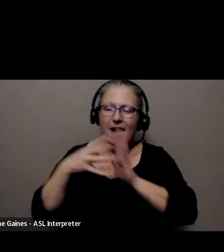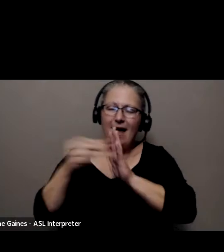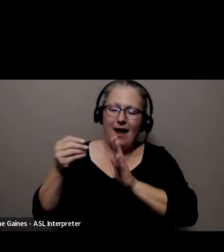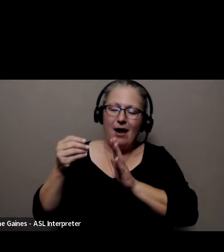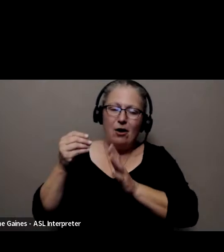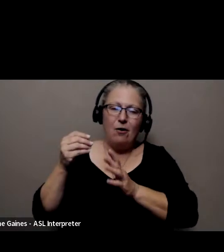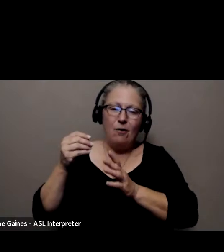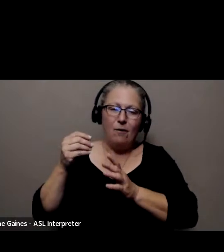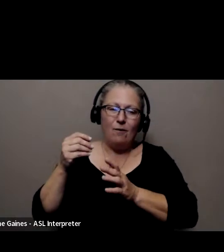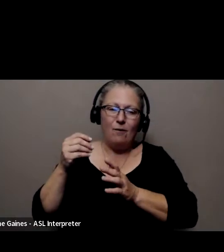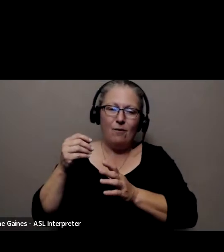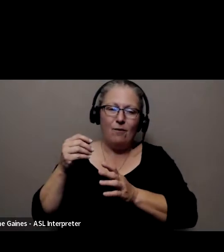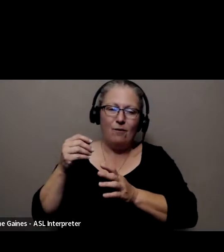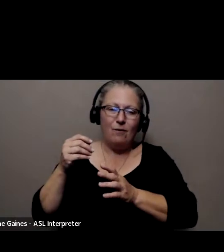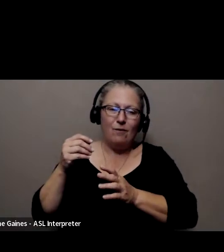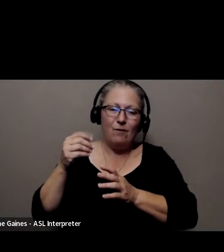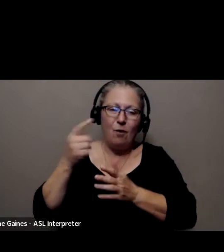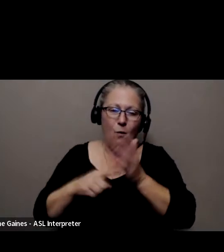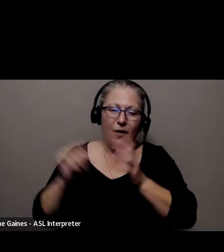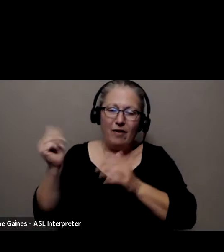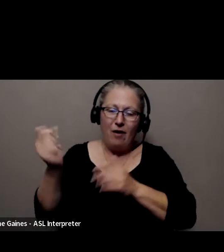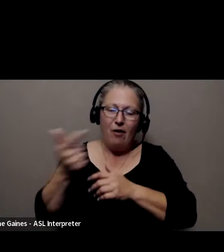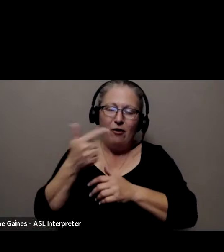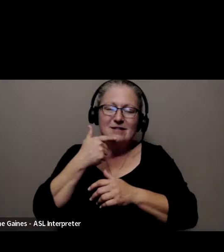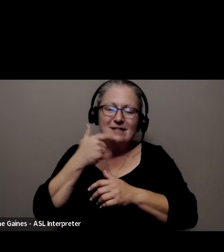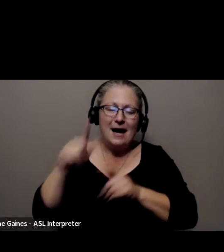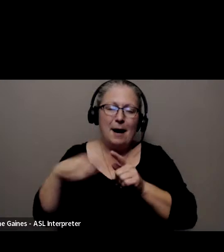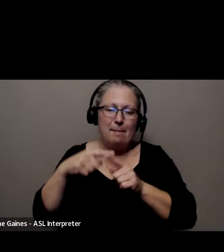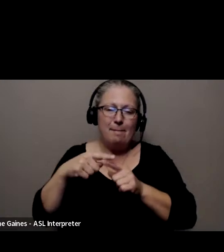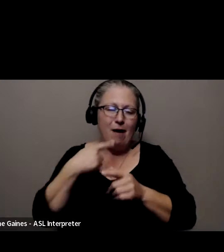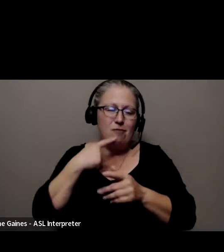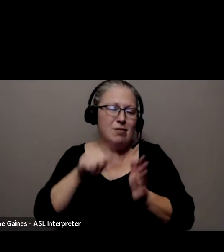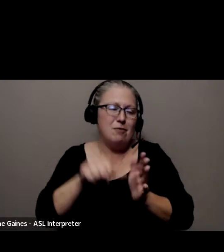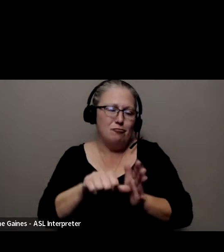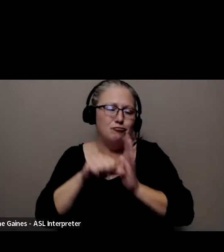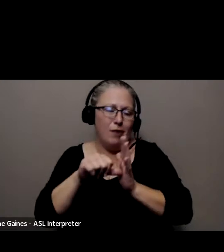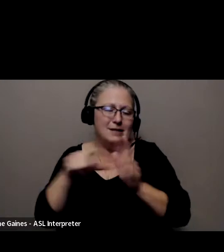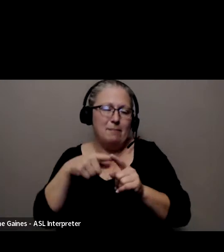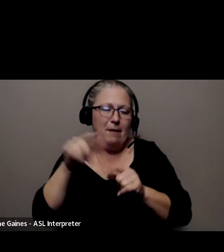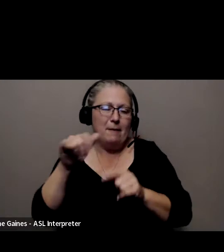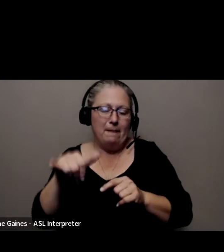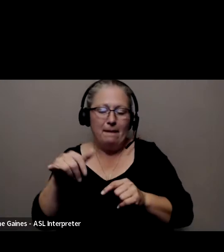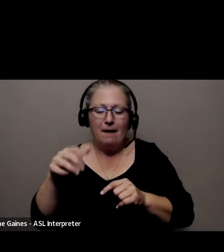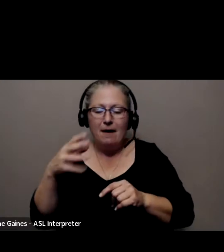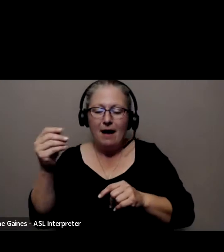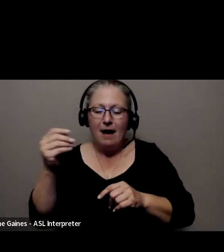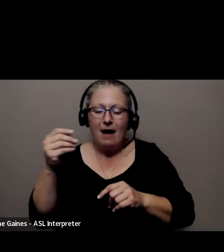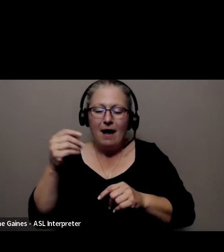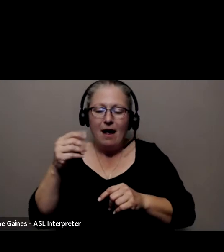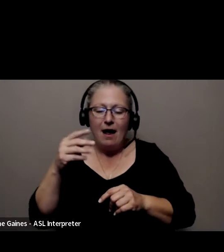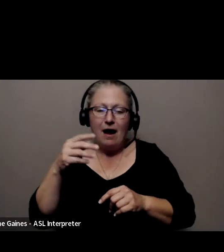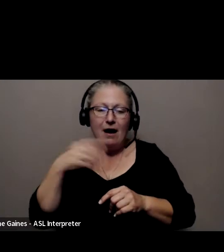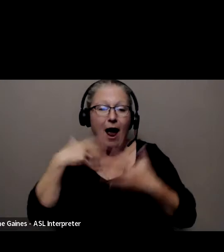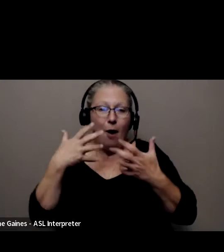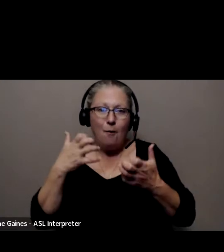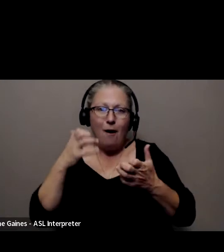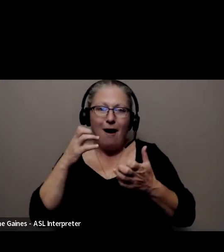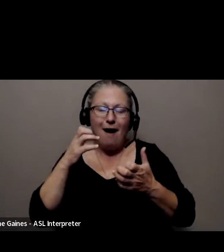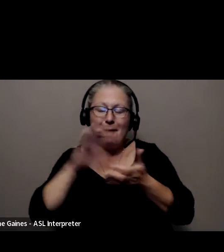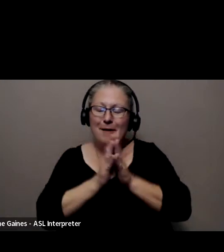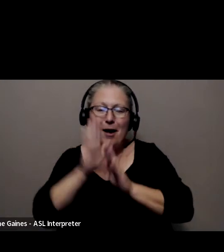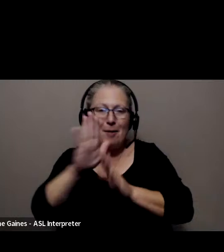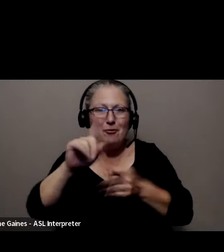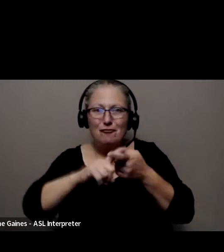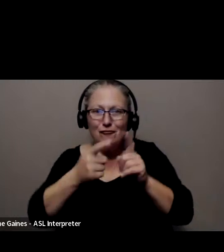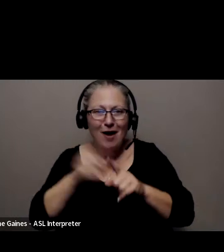echo what the others have said about how impressed I am and how I just want to be all your guys' friends. You sound